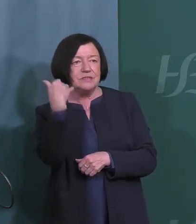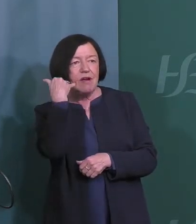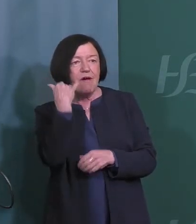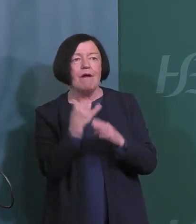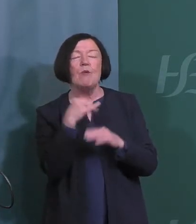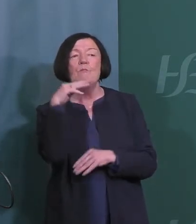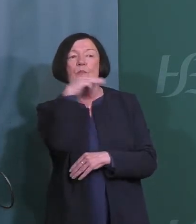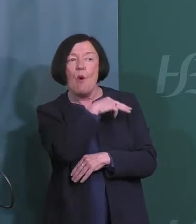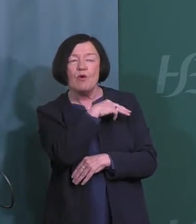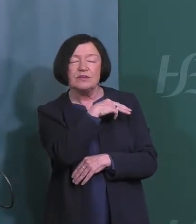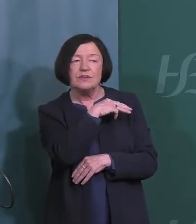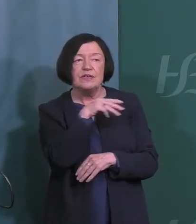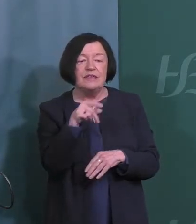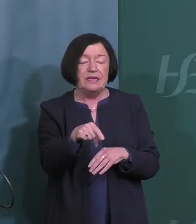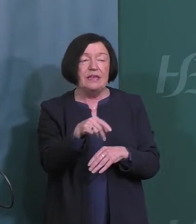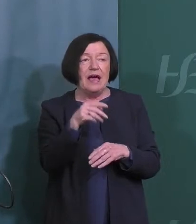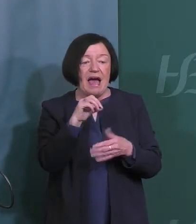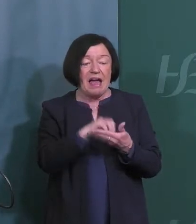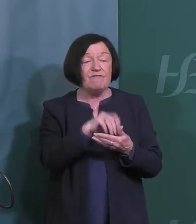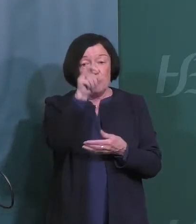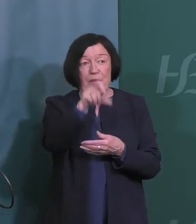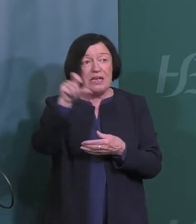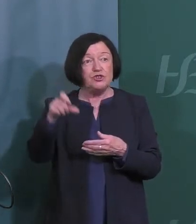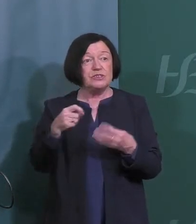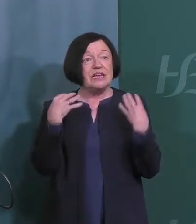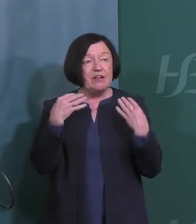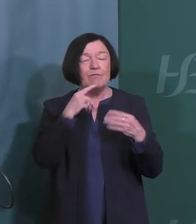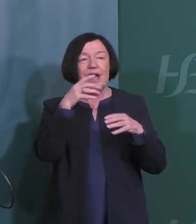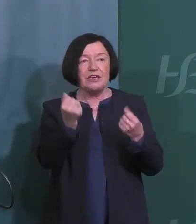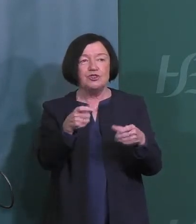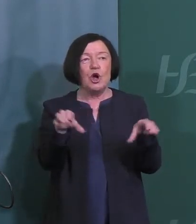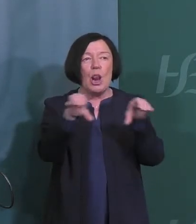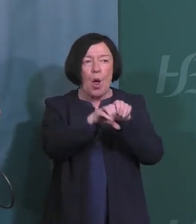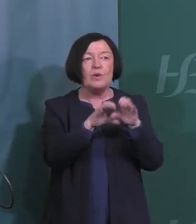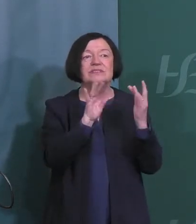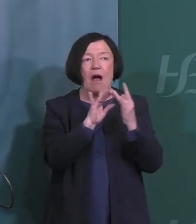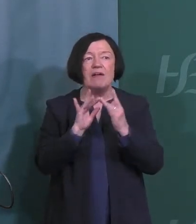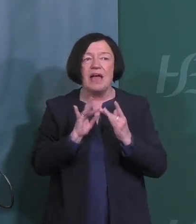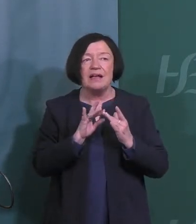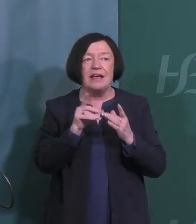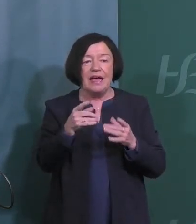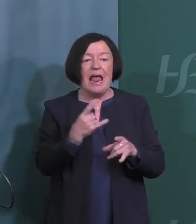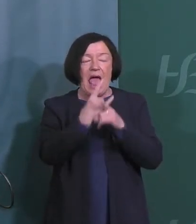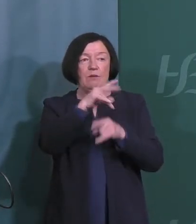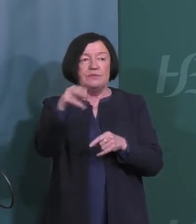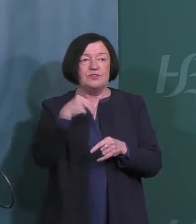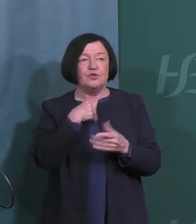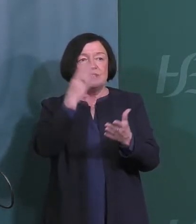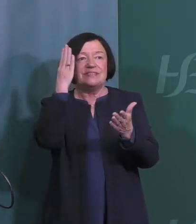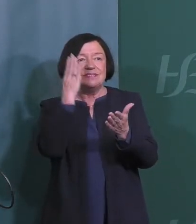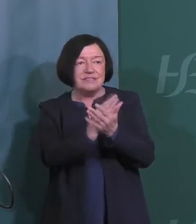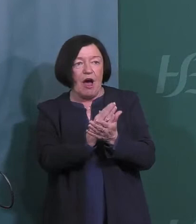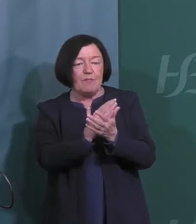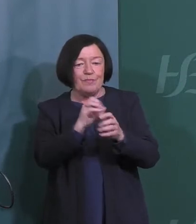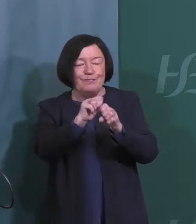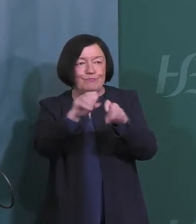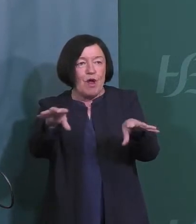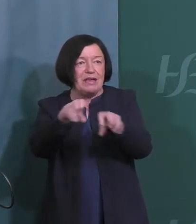call. It has important patient data, but it also has your close contacts, and that way it helps us stop the onward